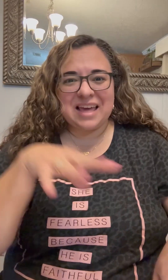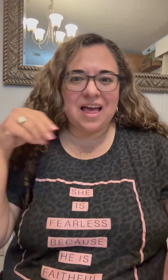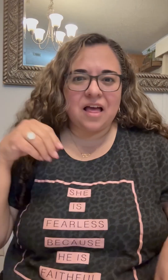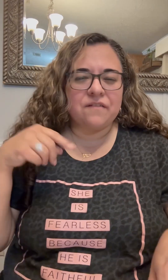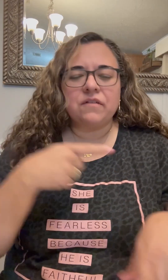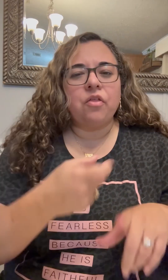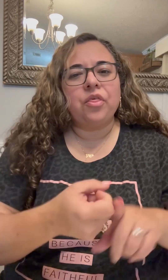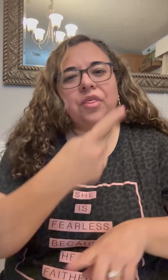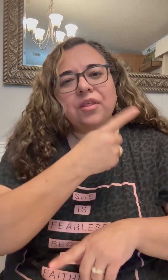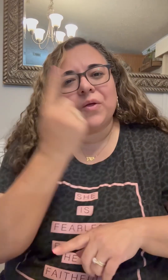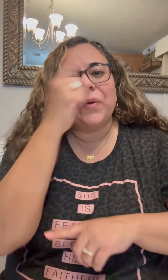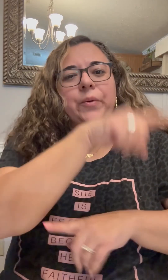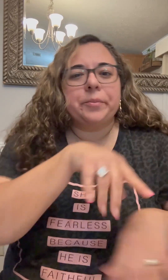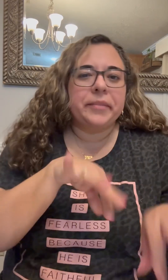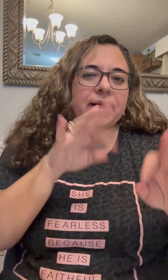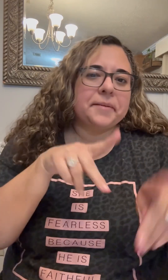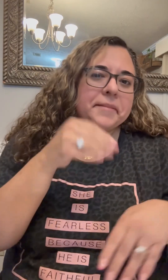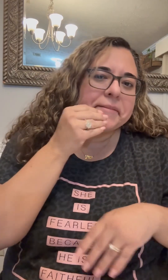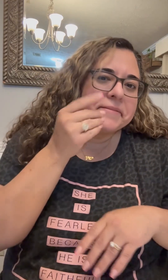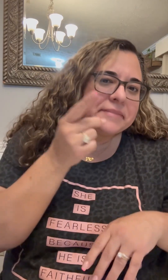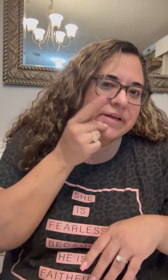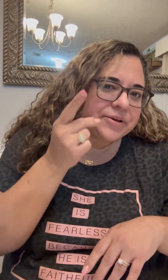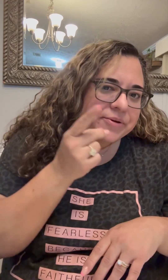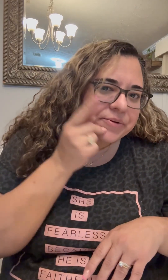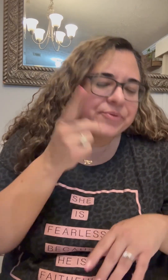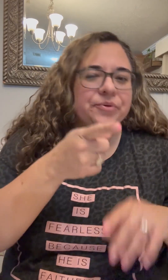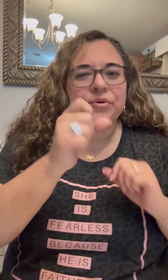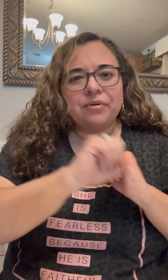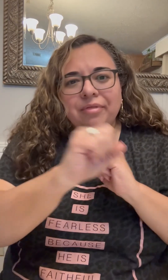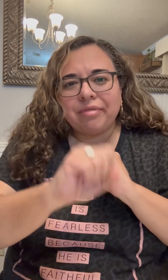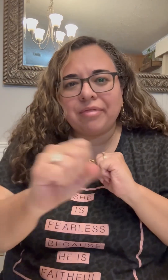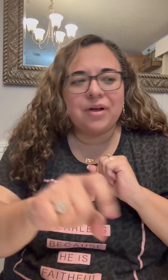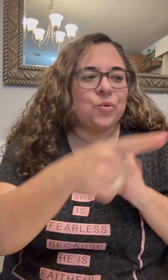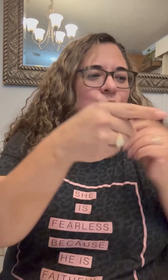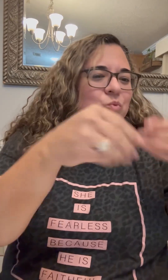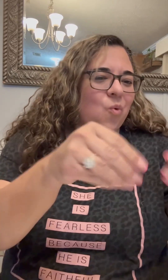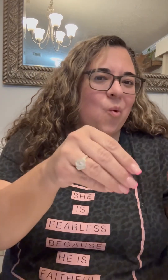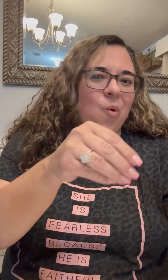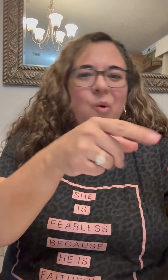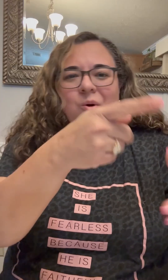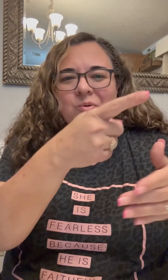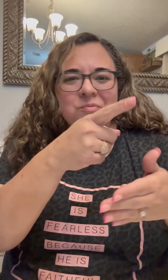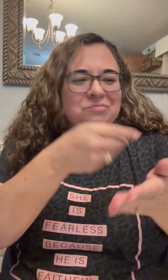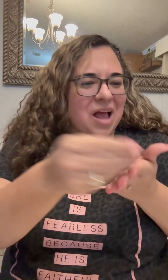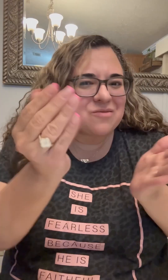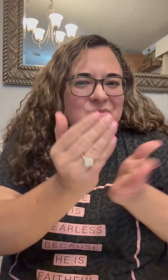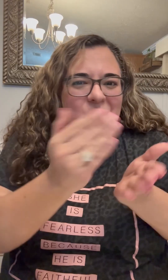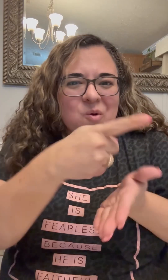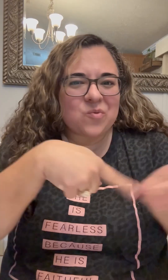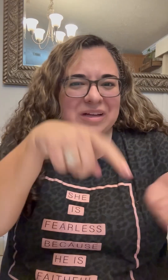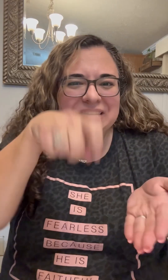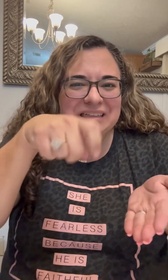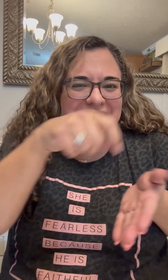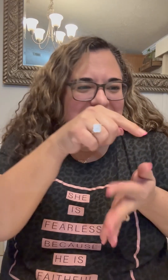back. He left, and then he took his sweet time. He went and got dinner, went to a store, bought a couple of things